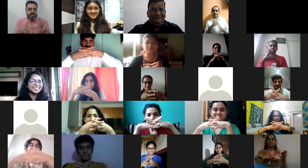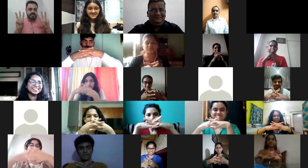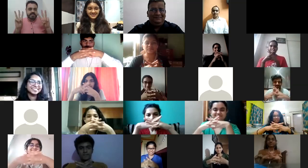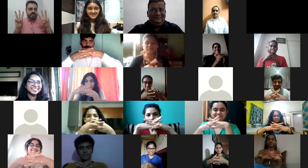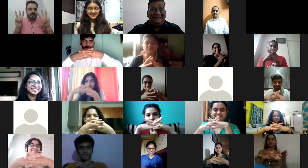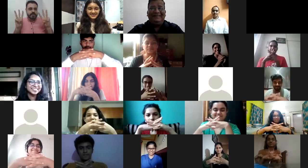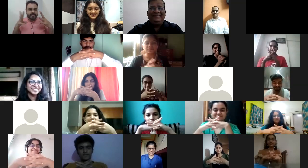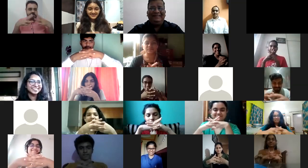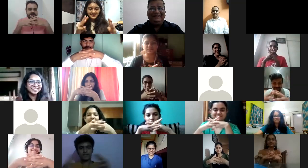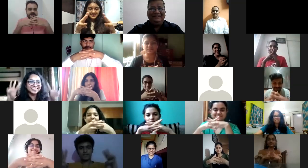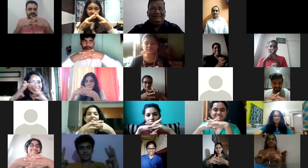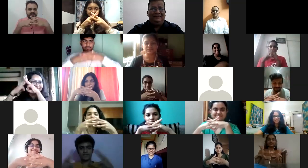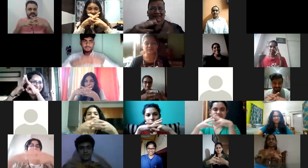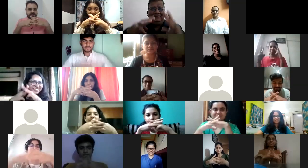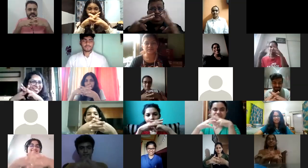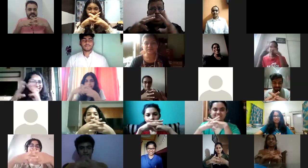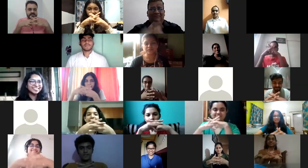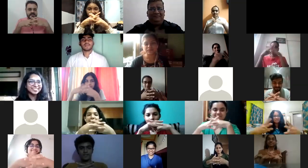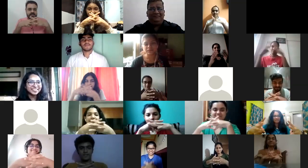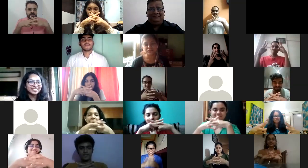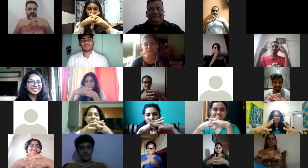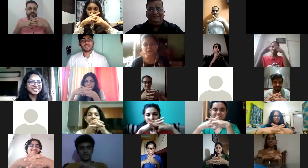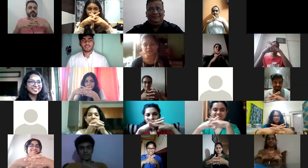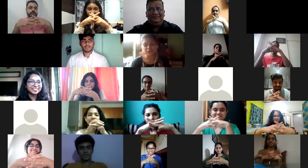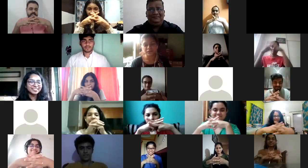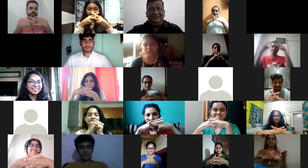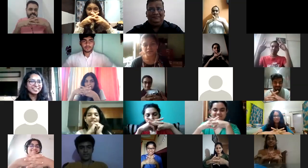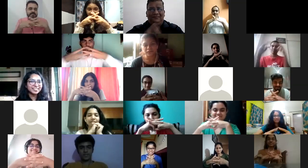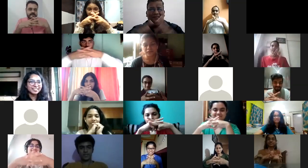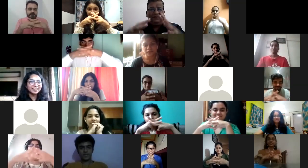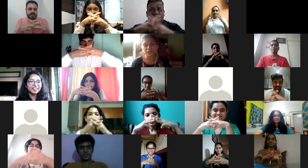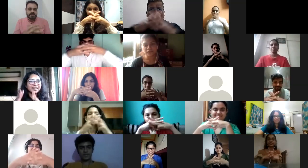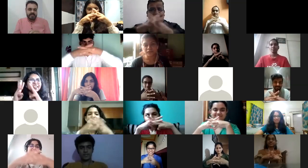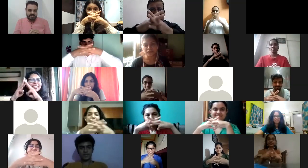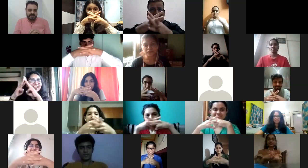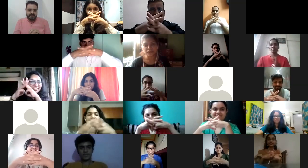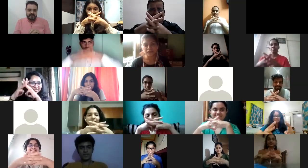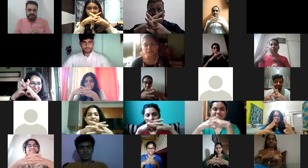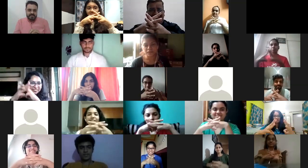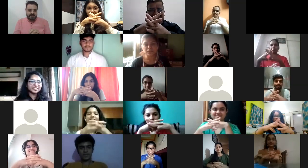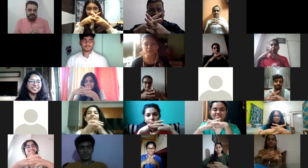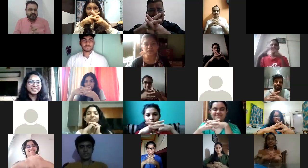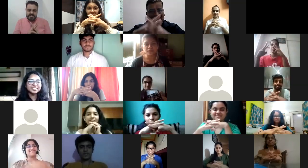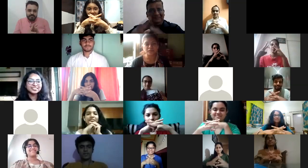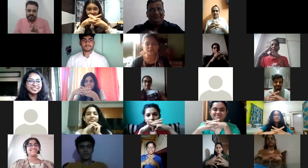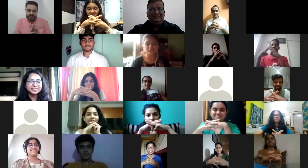This was W, right? So when you do it twice, it becomes a Wednesday. Very simple.